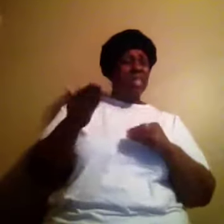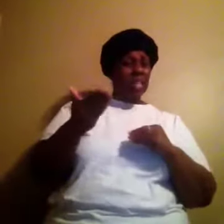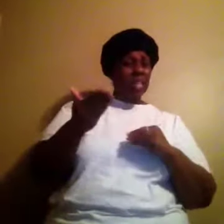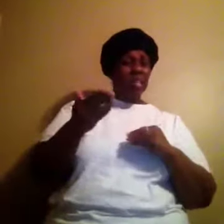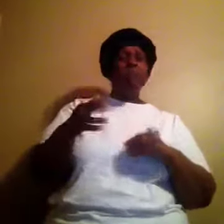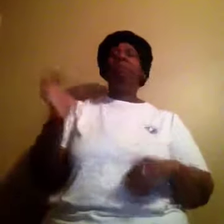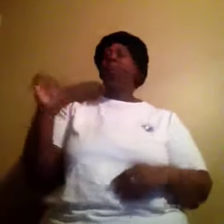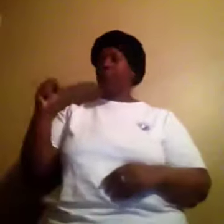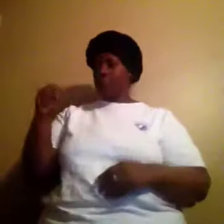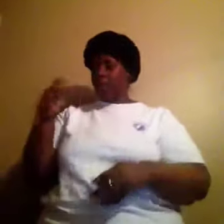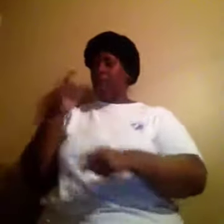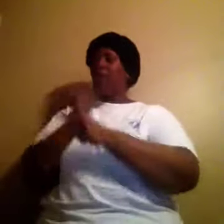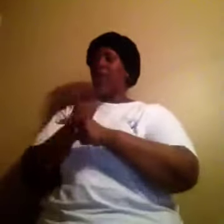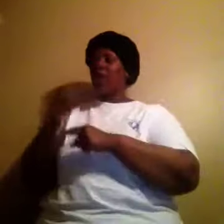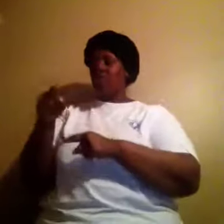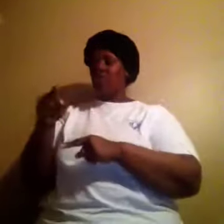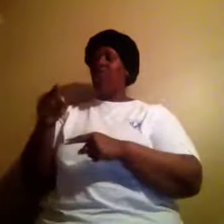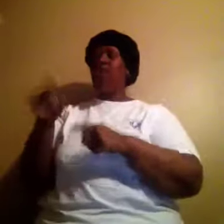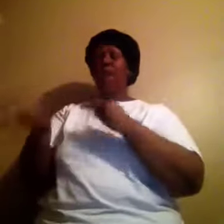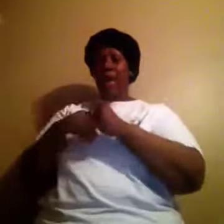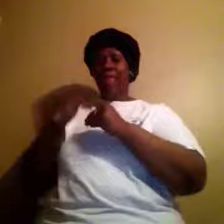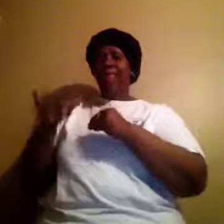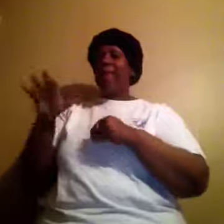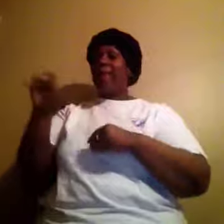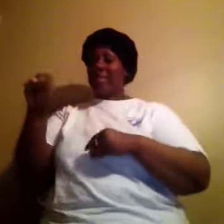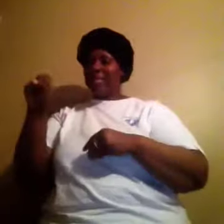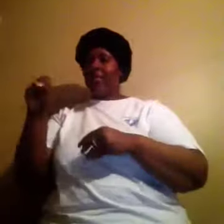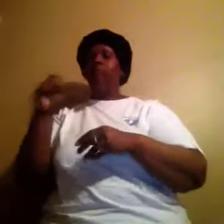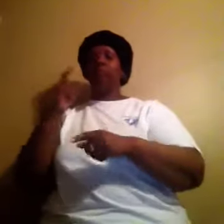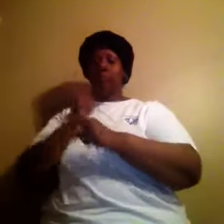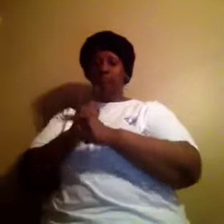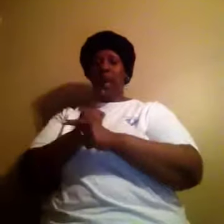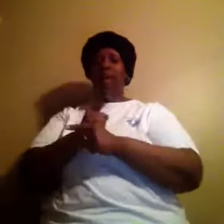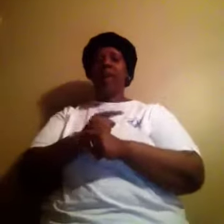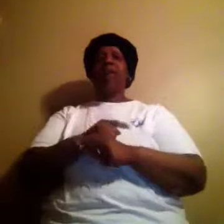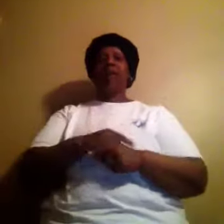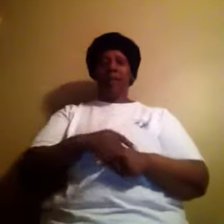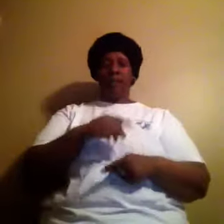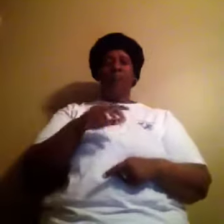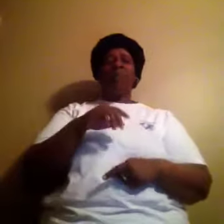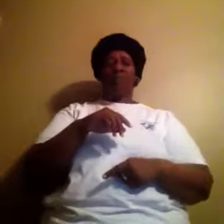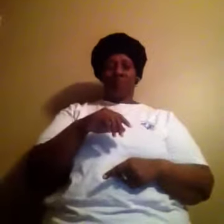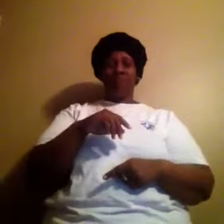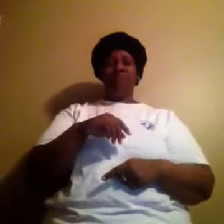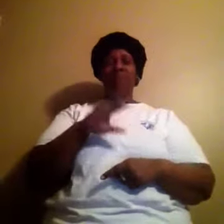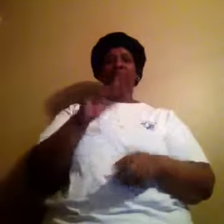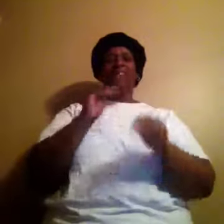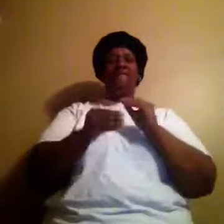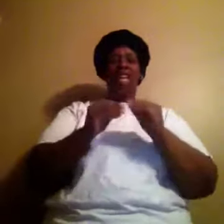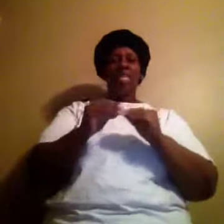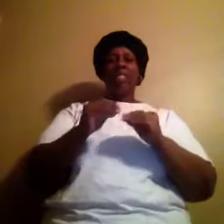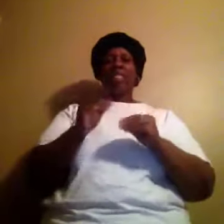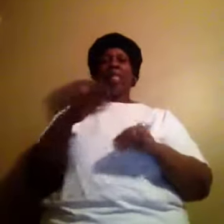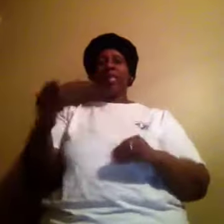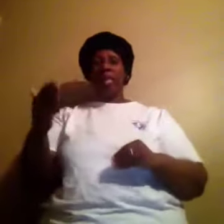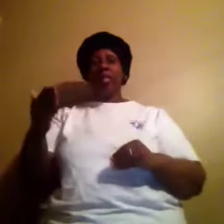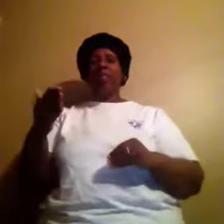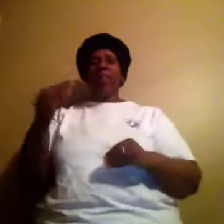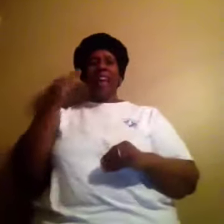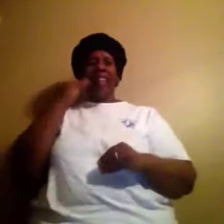Yes, you do pronounce the S on the X. Yeah, fix things. Yeah, that's what makes it difficult to pronounce. Yeah. You